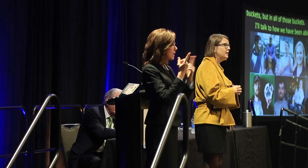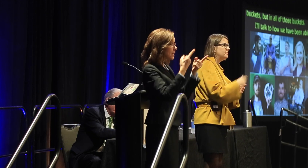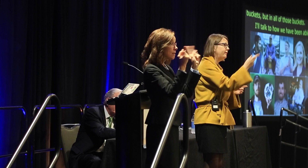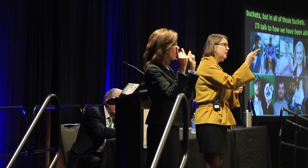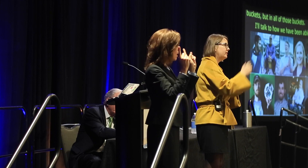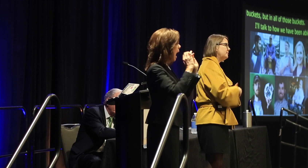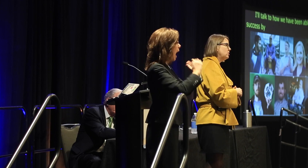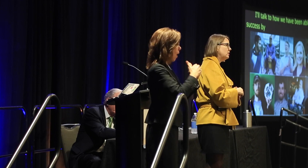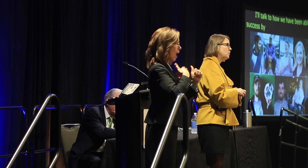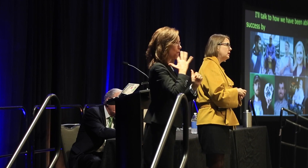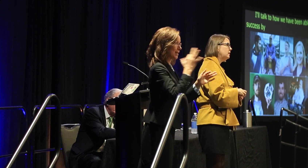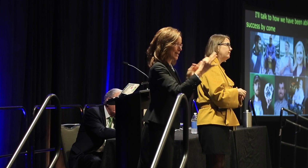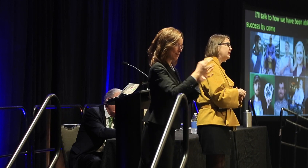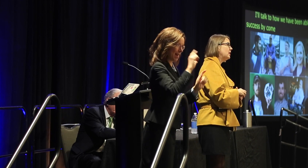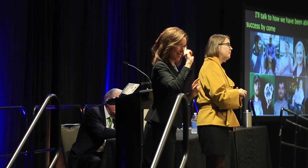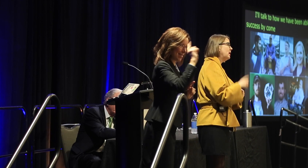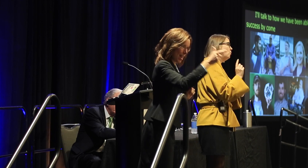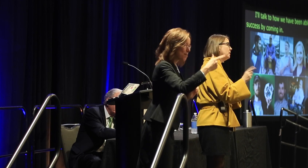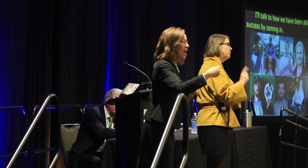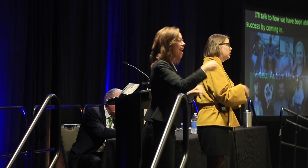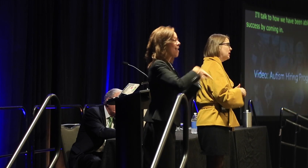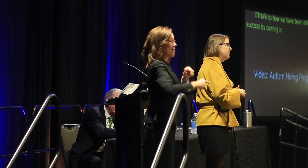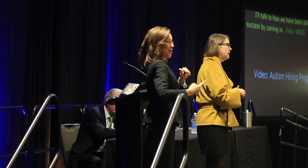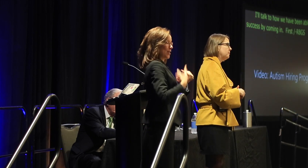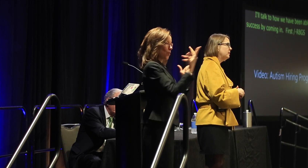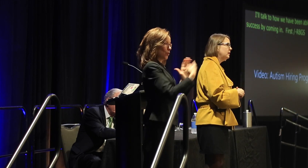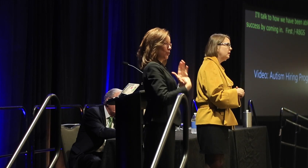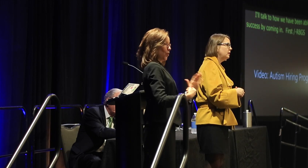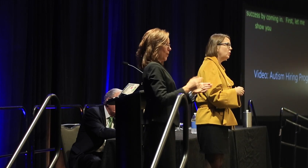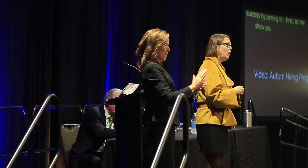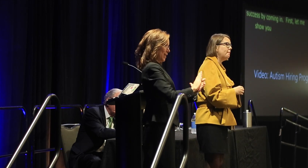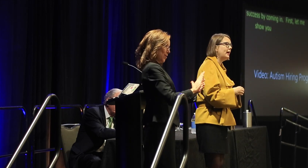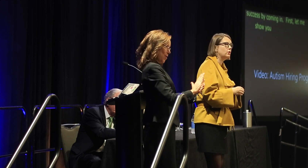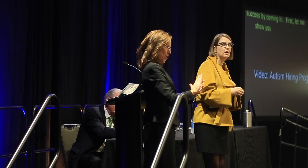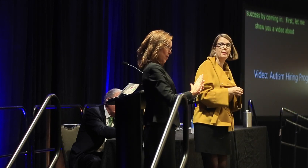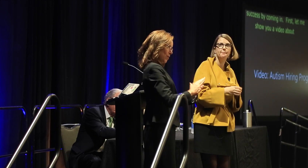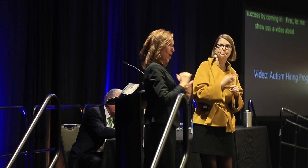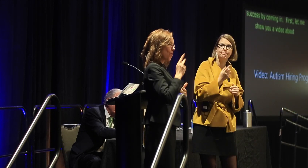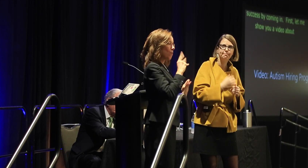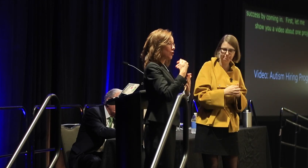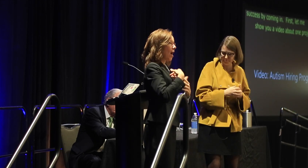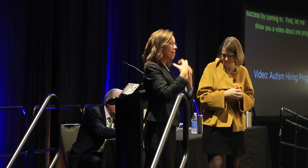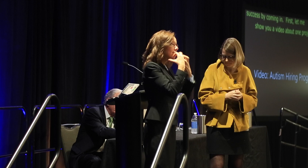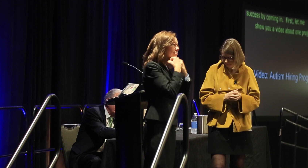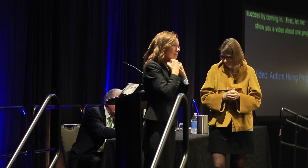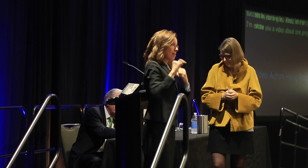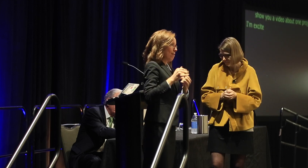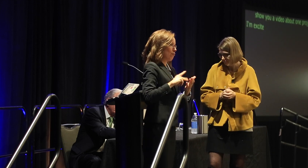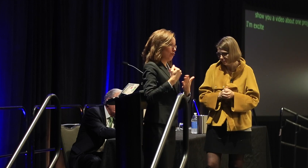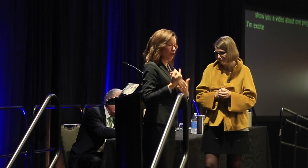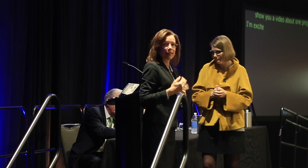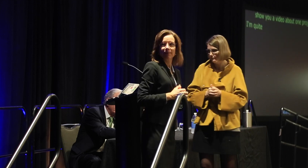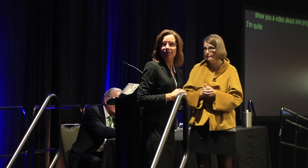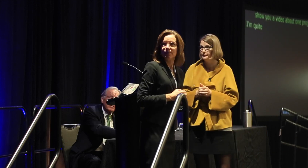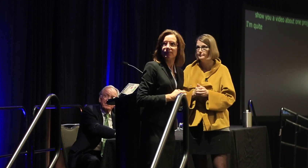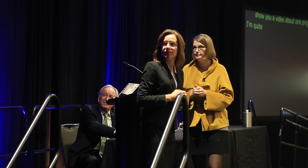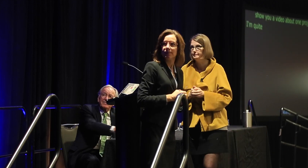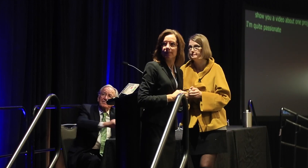in. But first, let me show you a little video about one project that I'm quite passionate about.